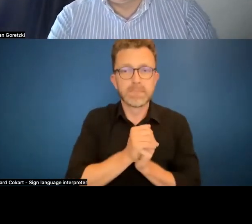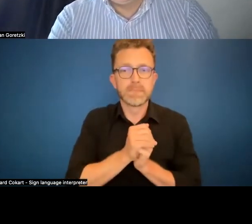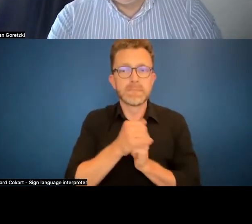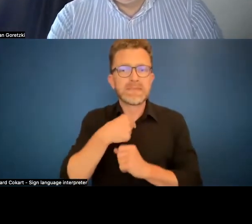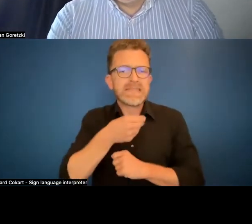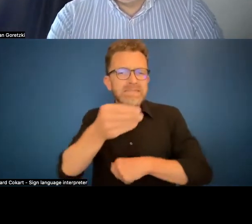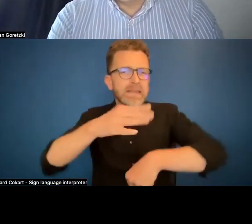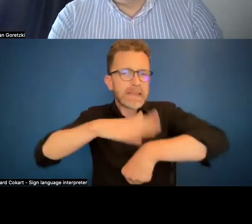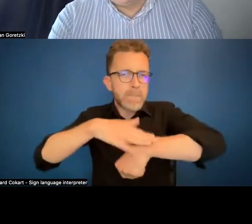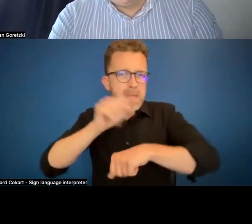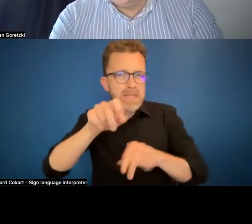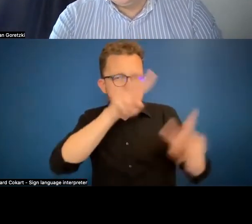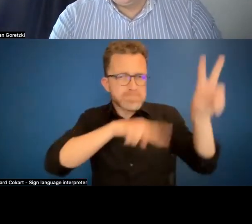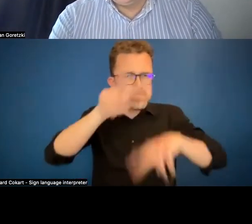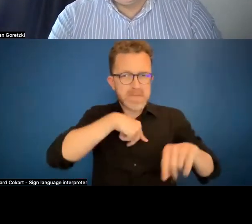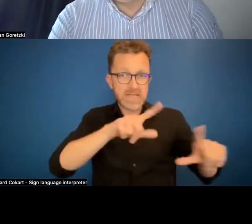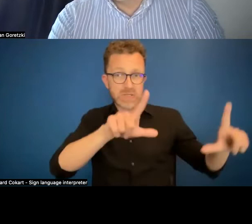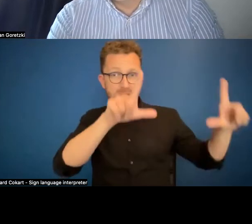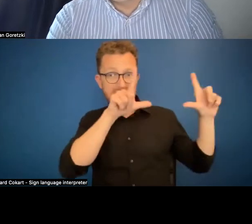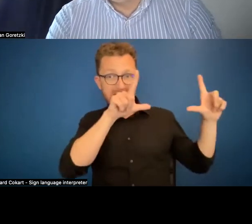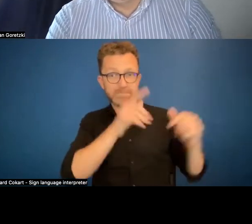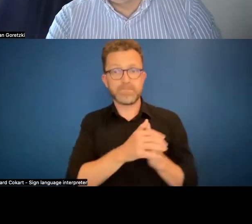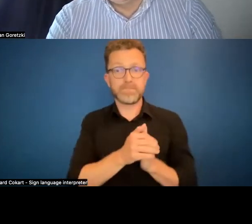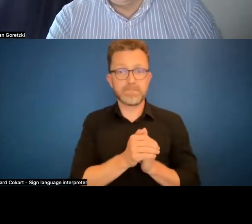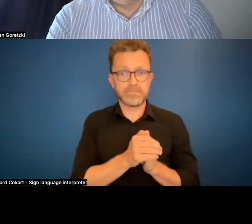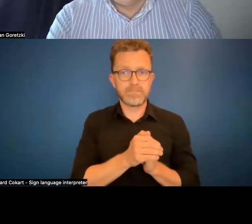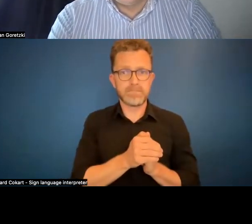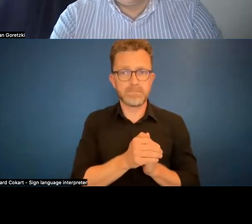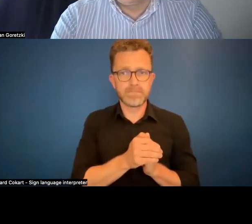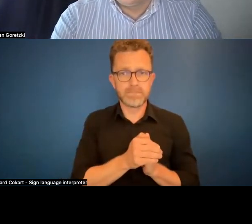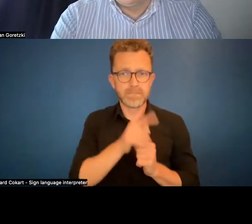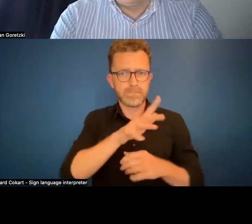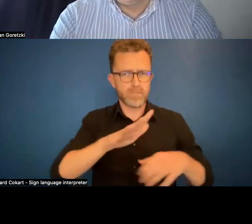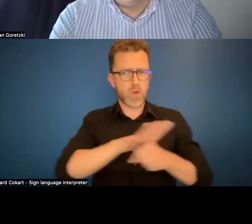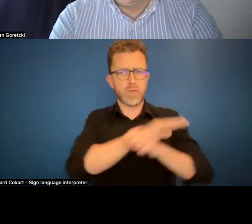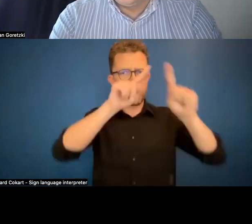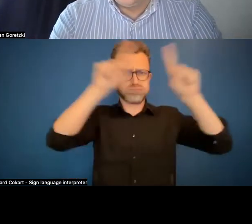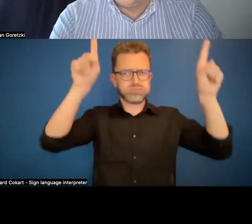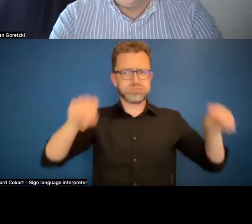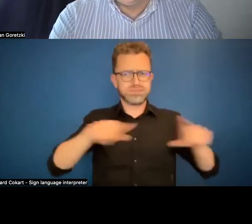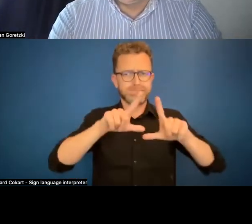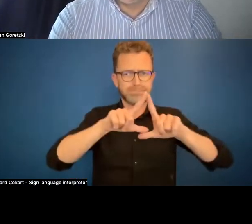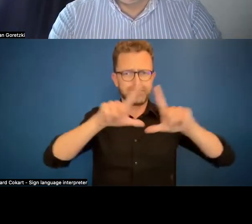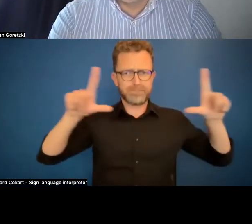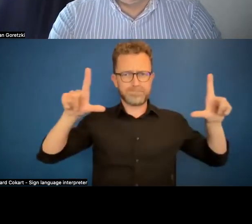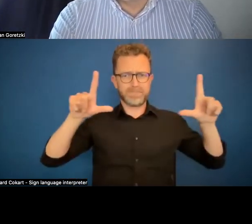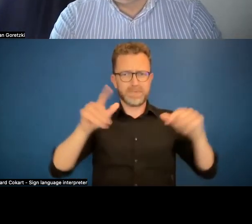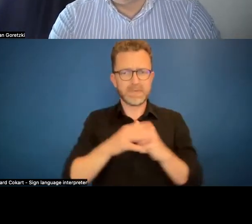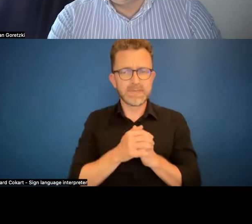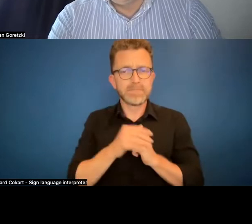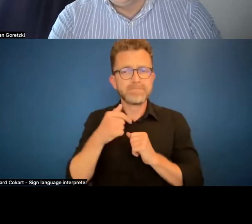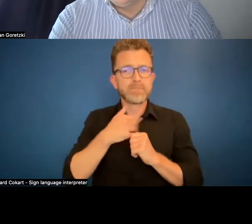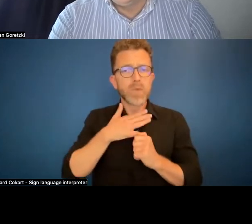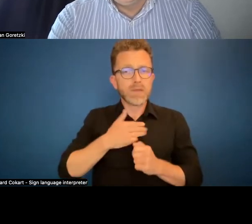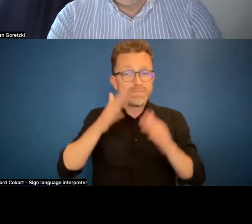diseases. Lots of them, I don't have statistics regarding Ukraine, but lots of them are disabled,